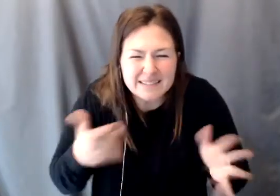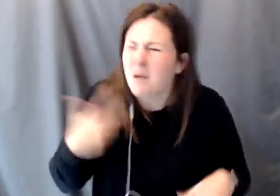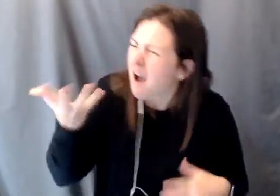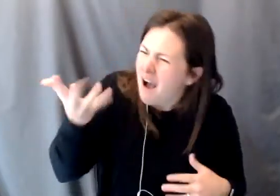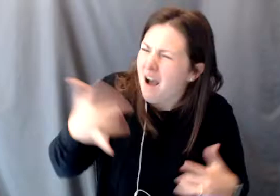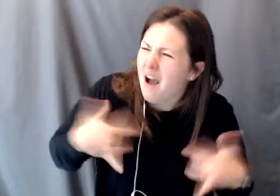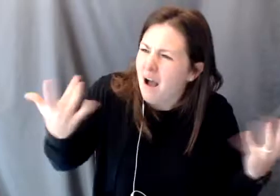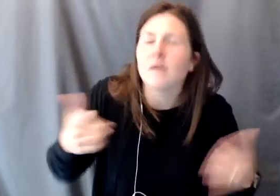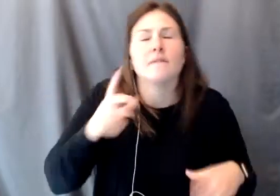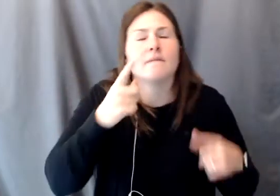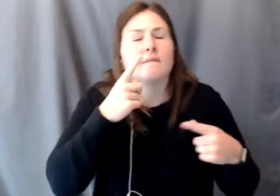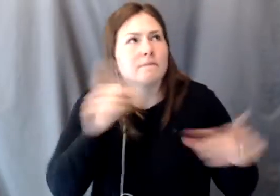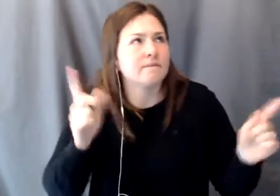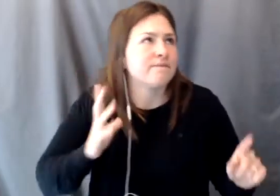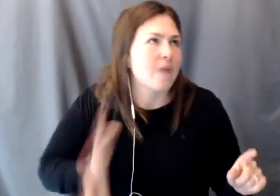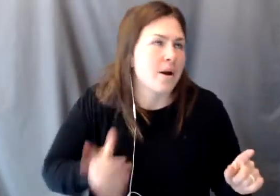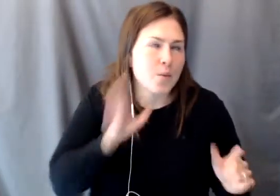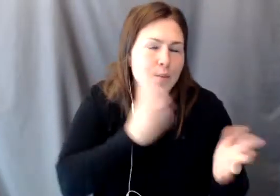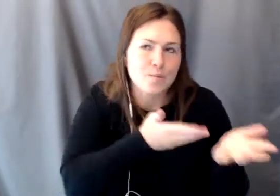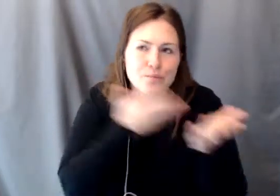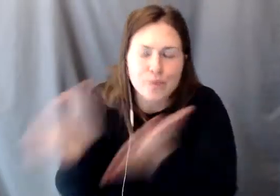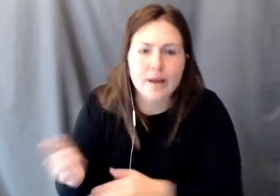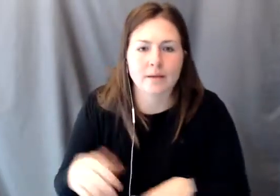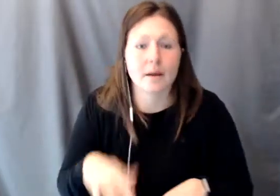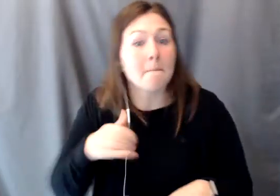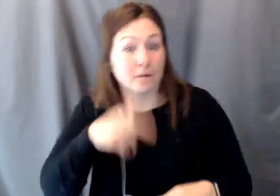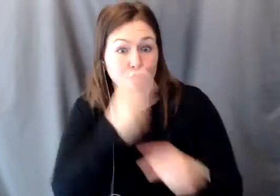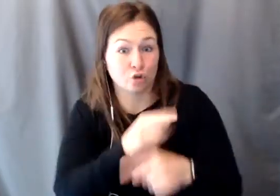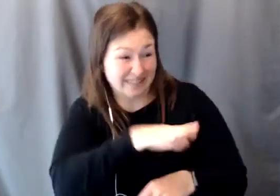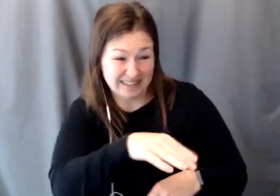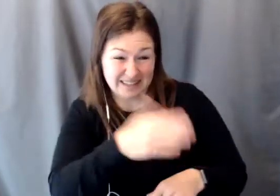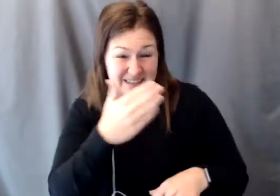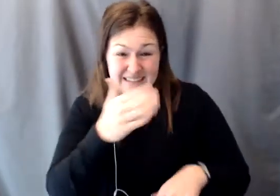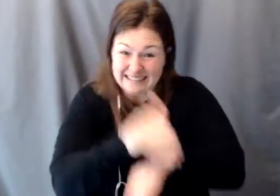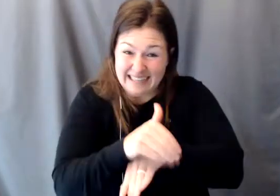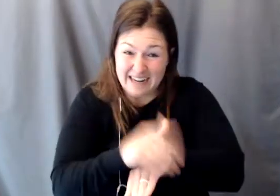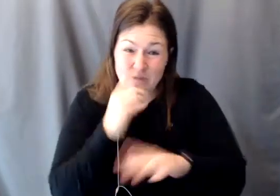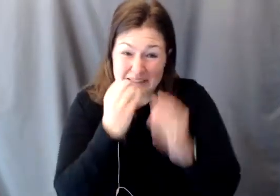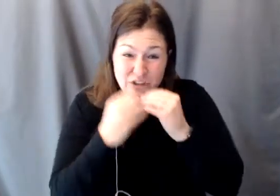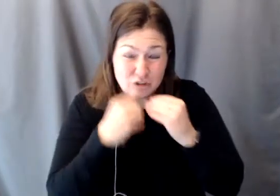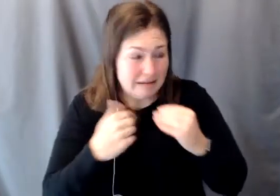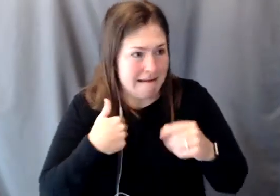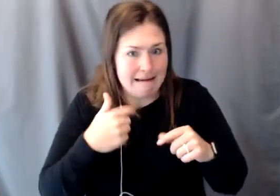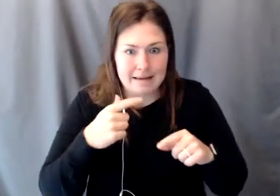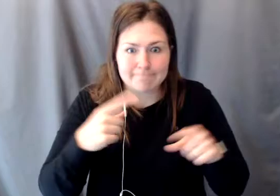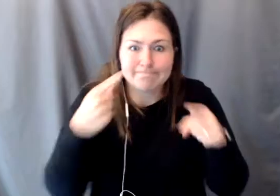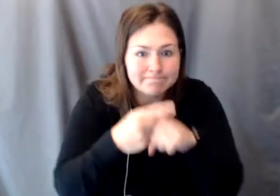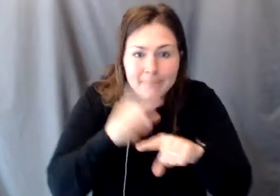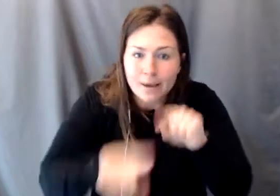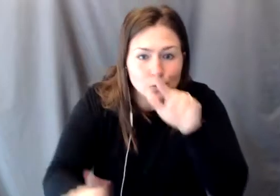and I know I said I'd bring the cake, but I'm not going to be able to get that done. Can you bake the cake and bring it? And it's like,